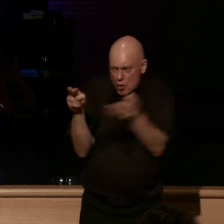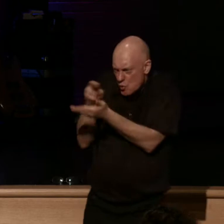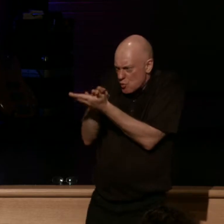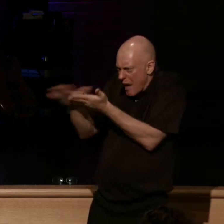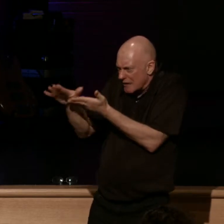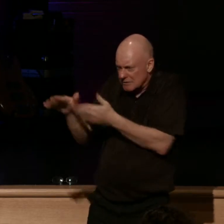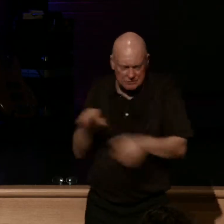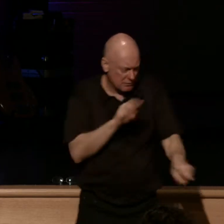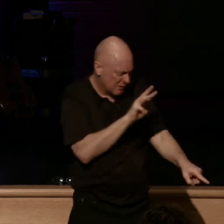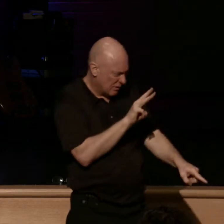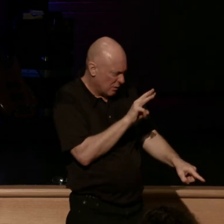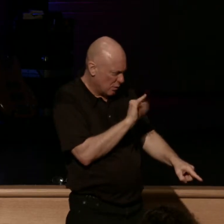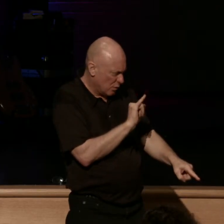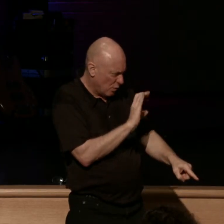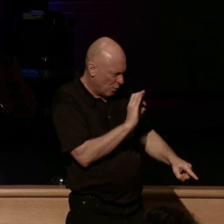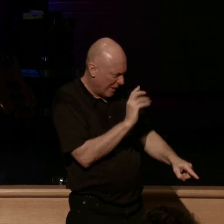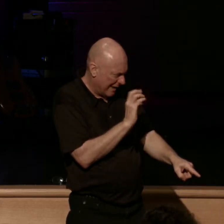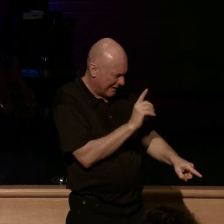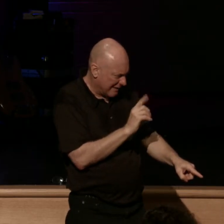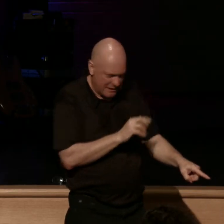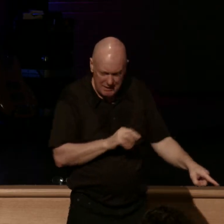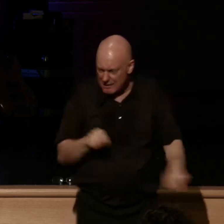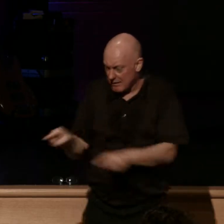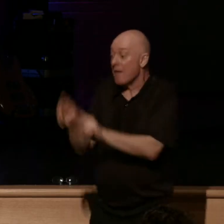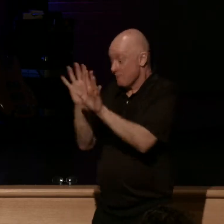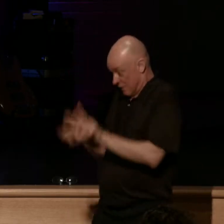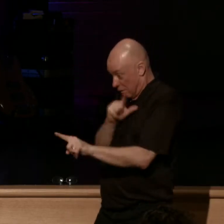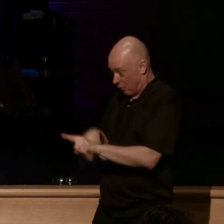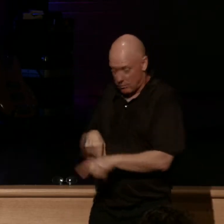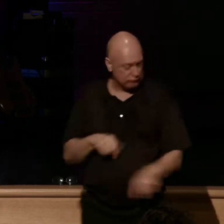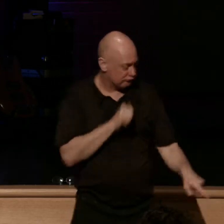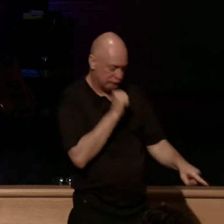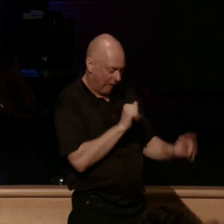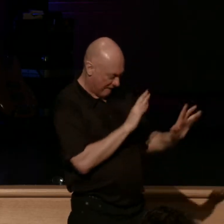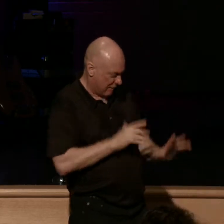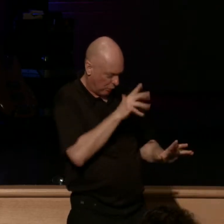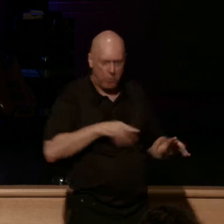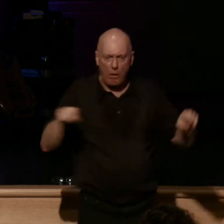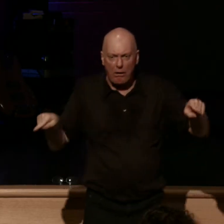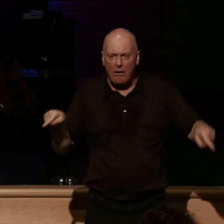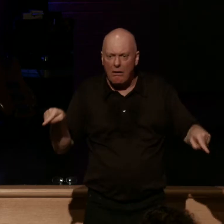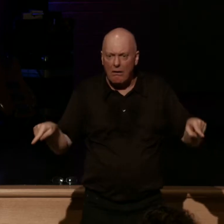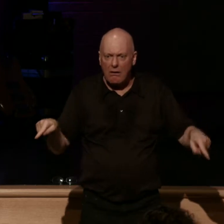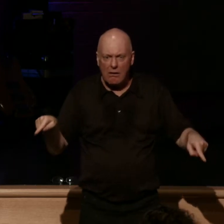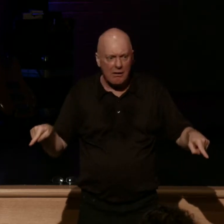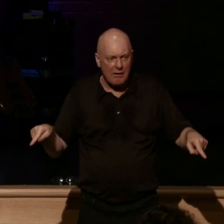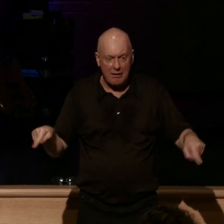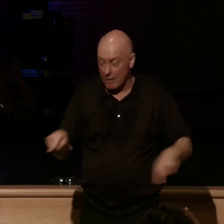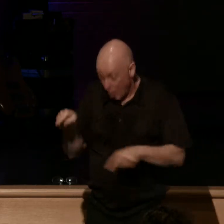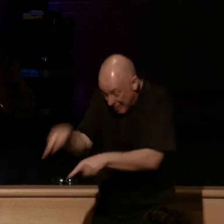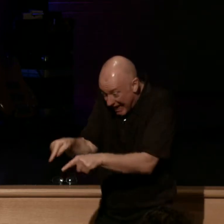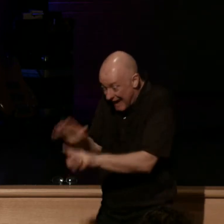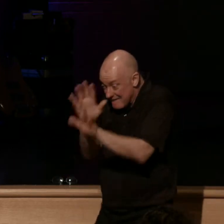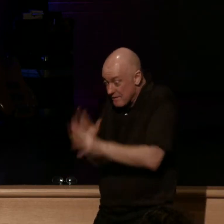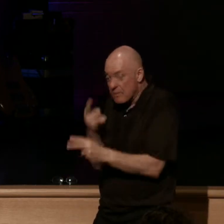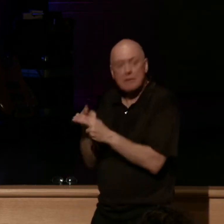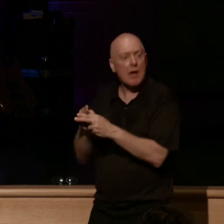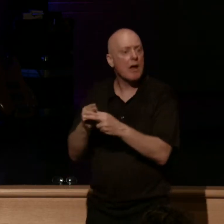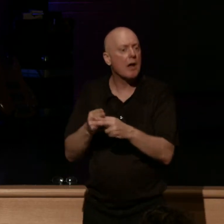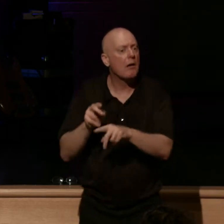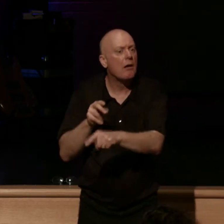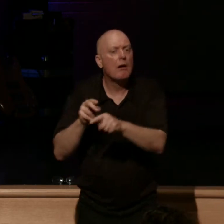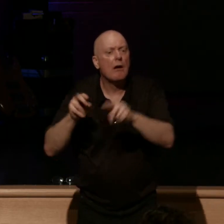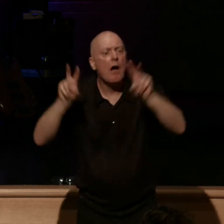and the wicked, those who fear the Lord, those who do not fear the Lord. So much of those who fear his name are what?